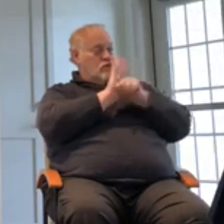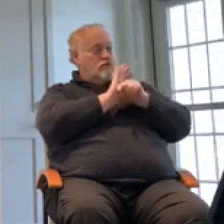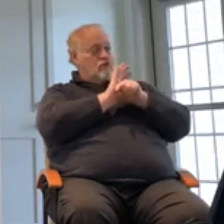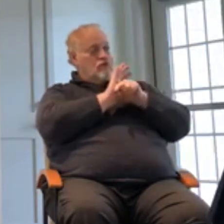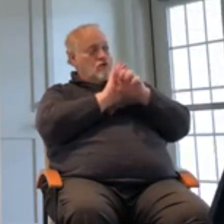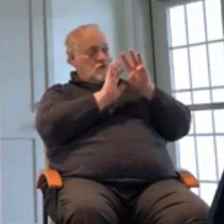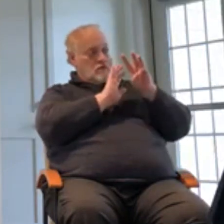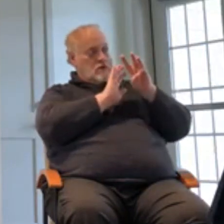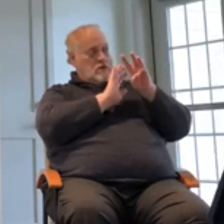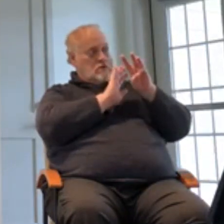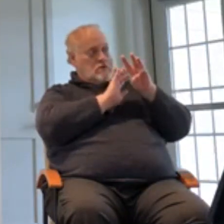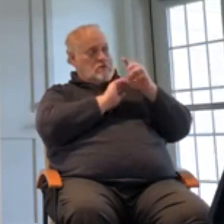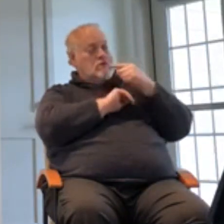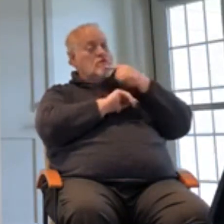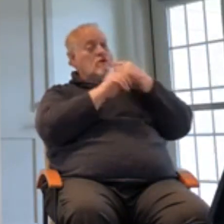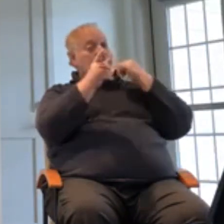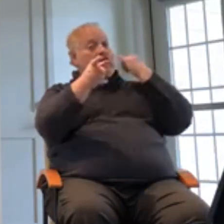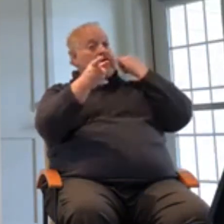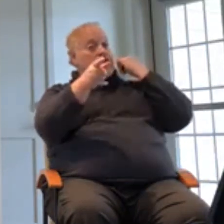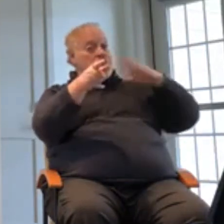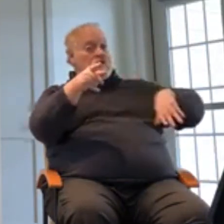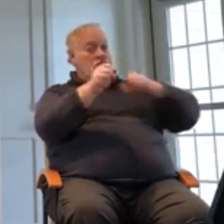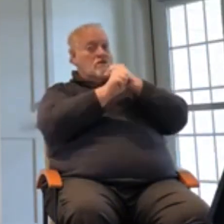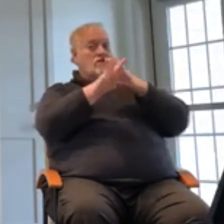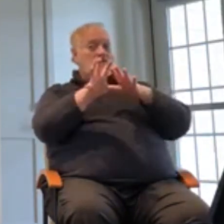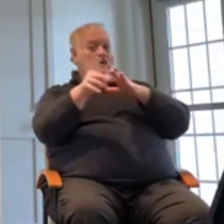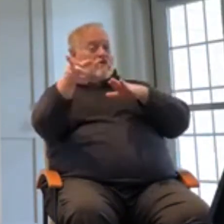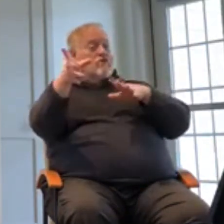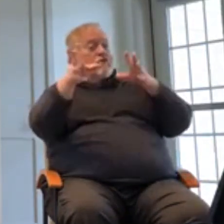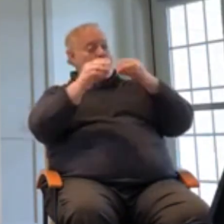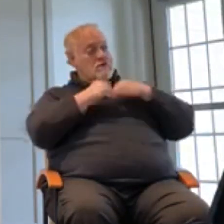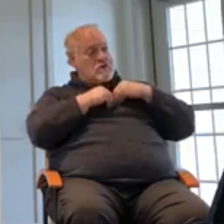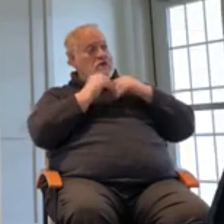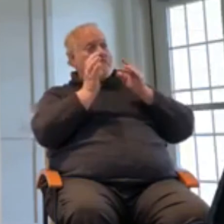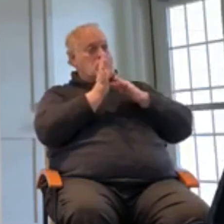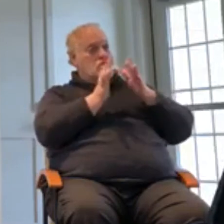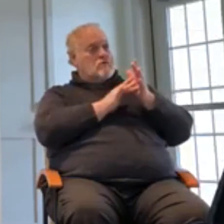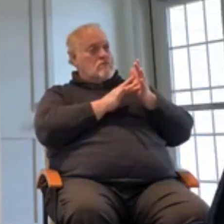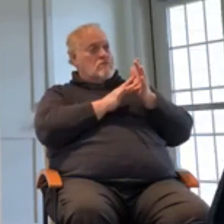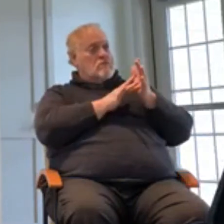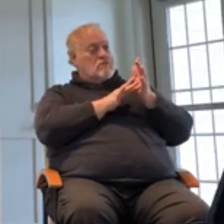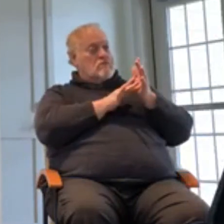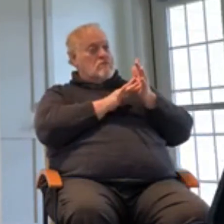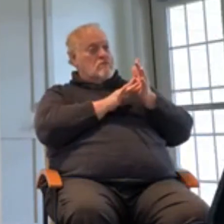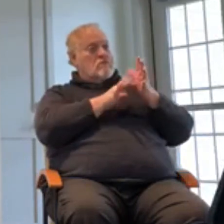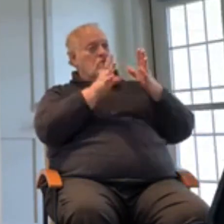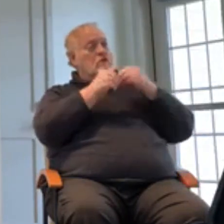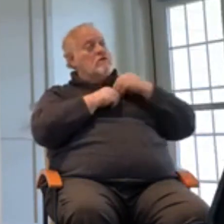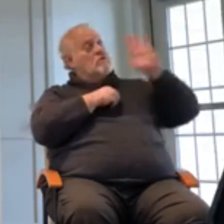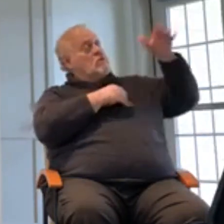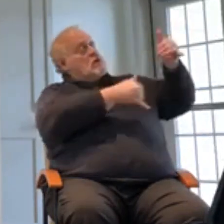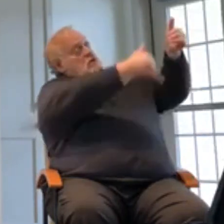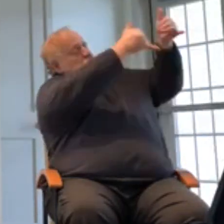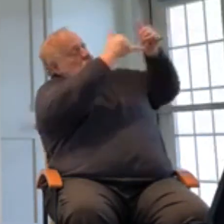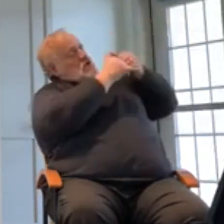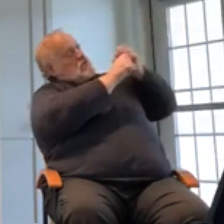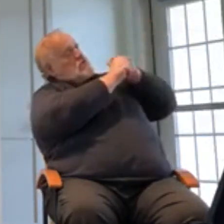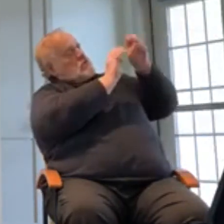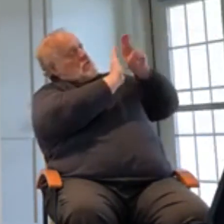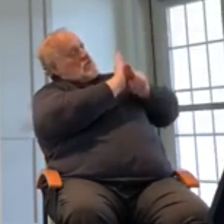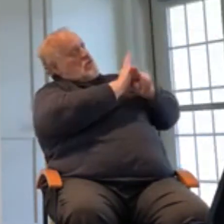you this morning, that if you're not his sheep, that you would just accept him. Accept his gift of